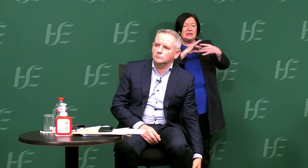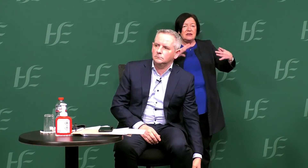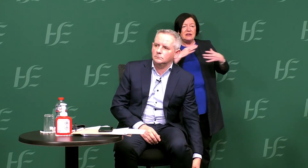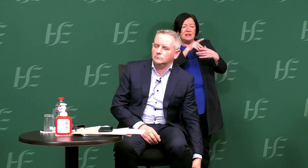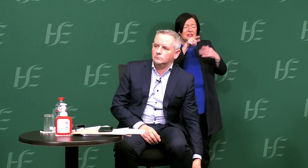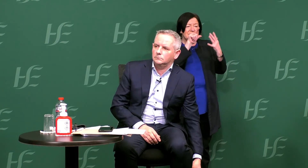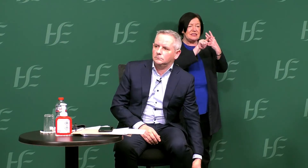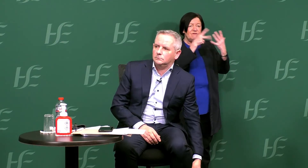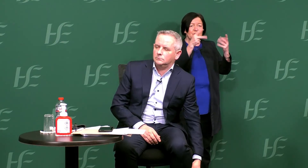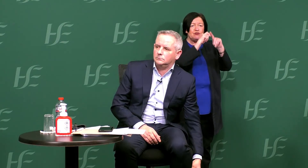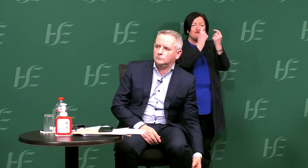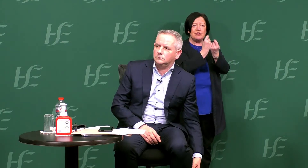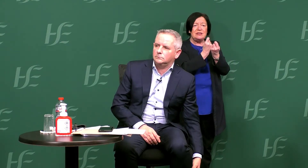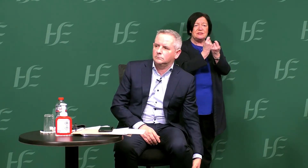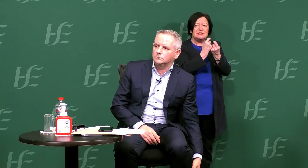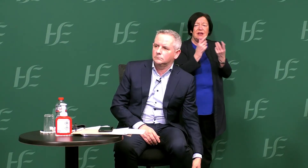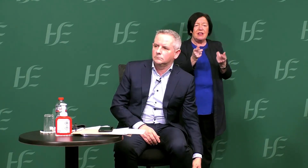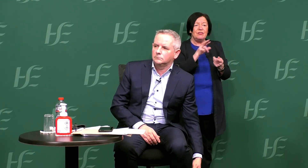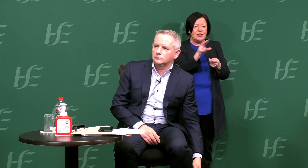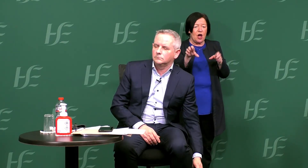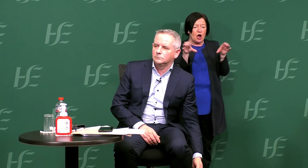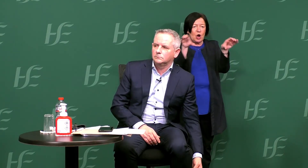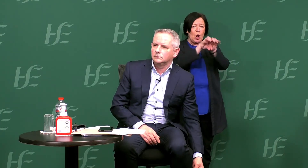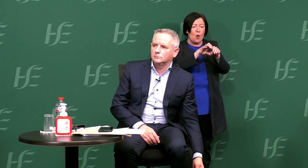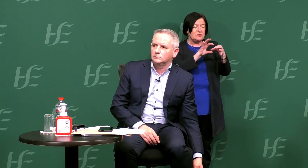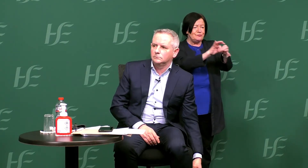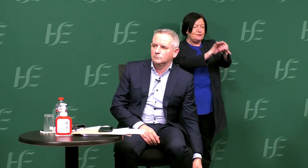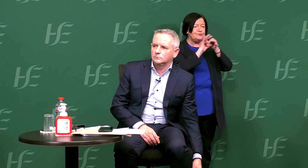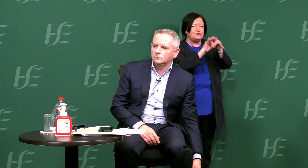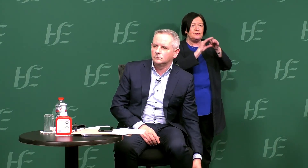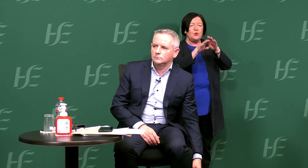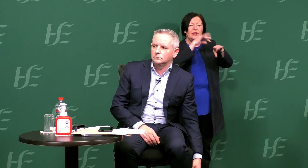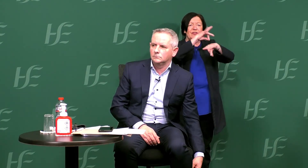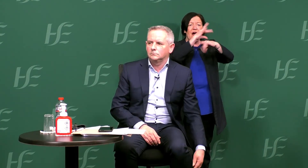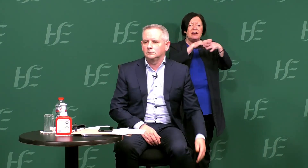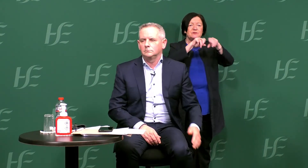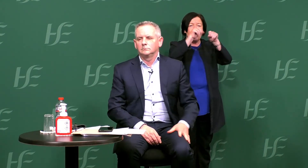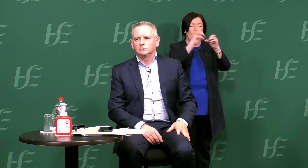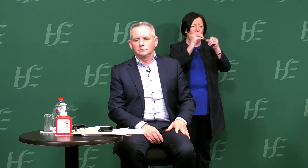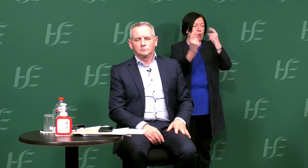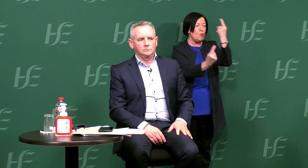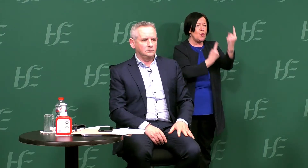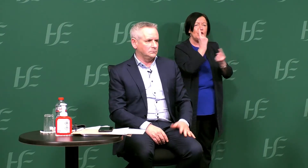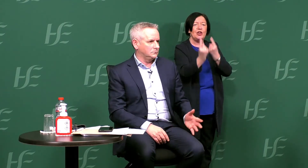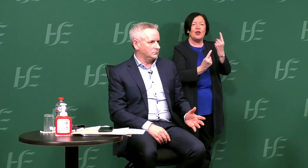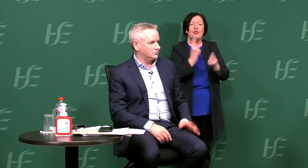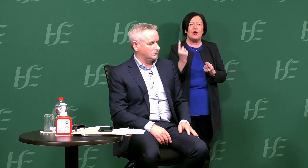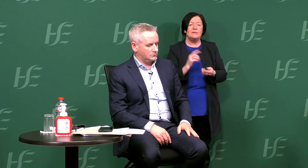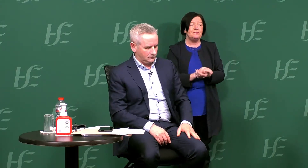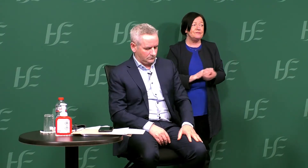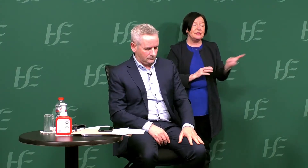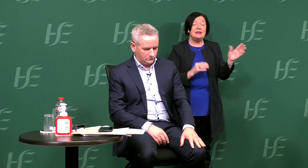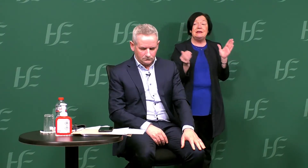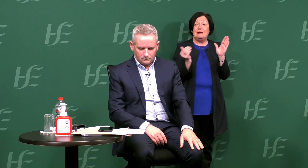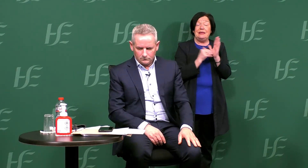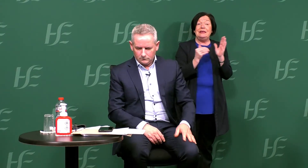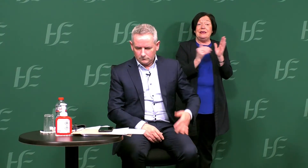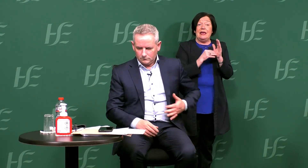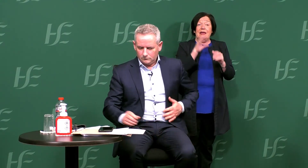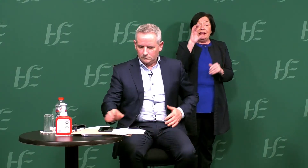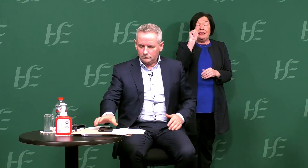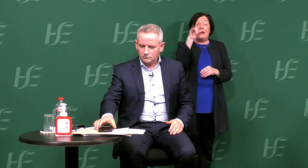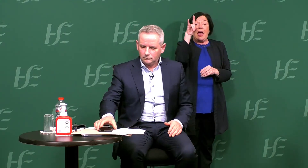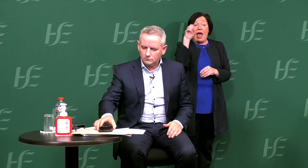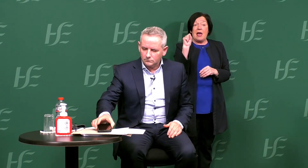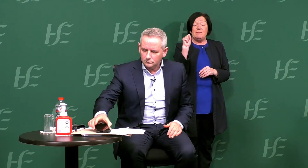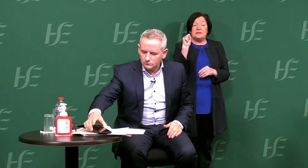73 teams are. They're not closely integrated with the hospital system or with each other in many cases. Yeah, so I think